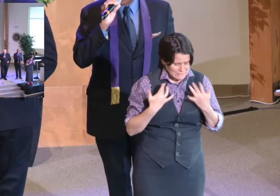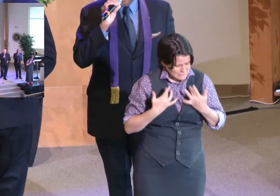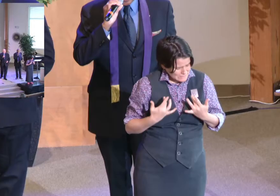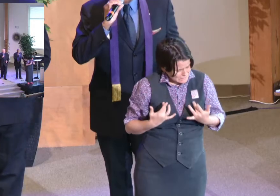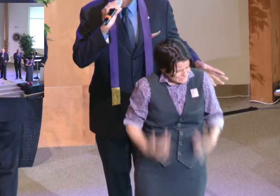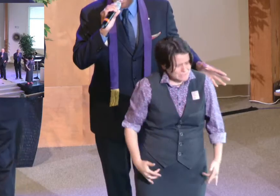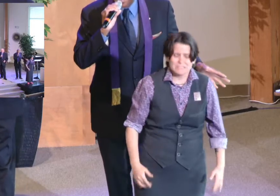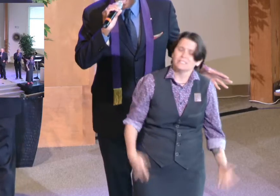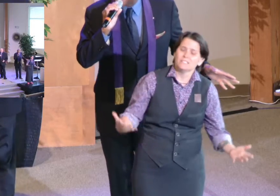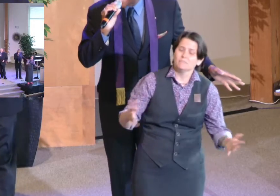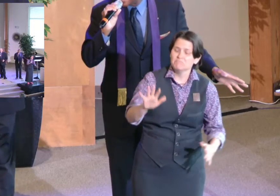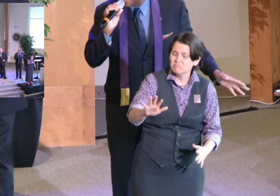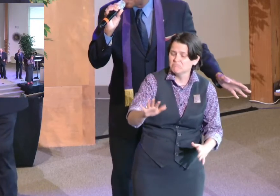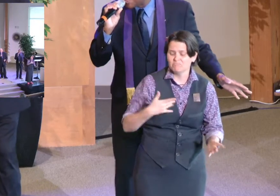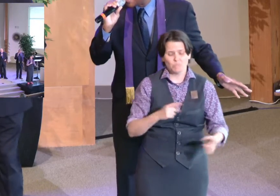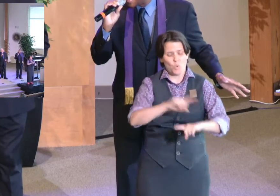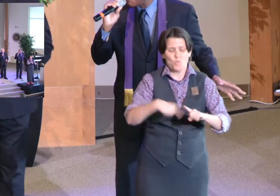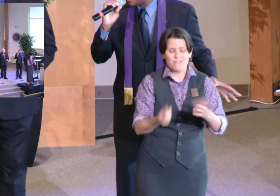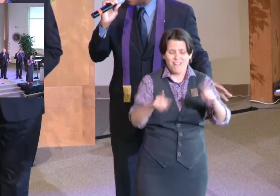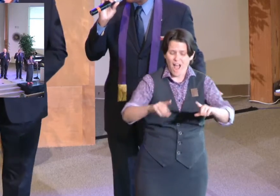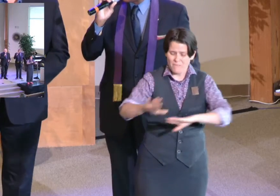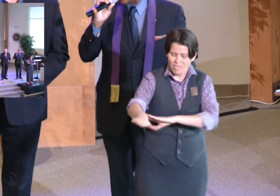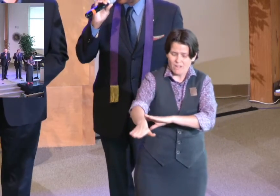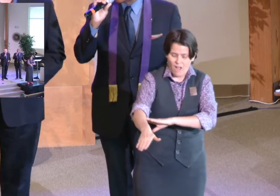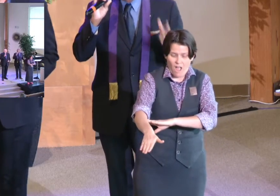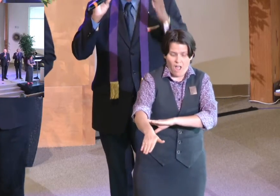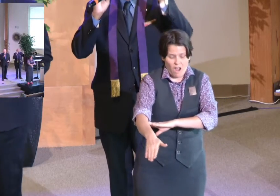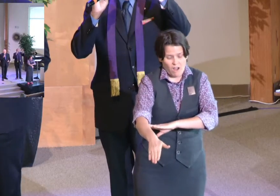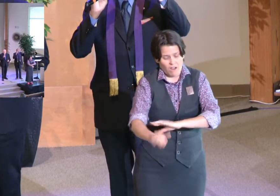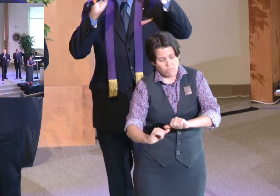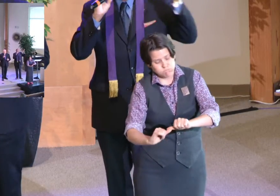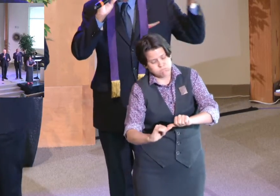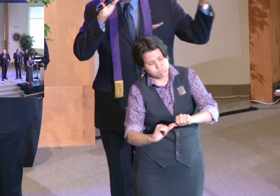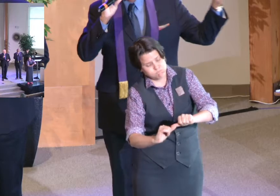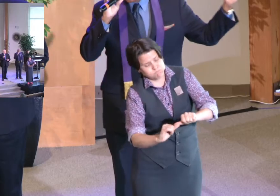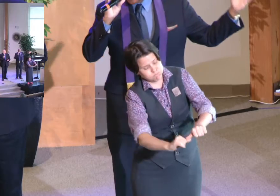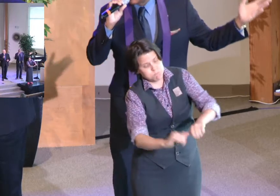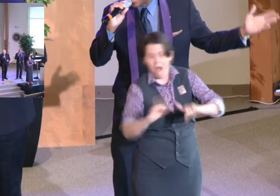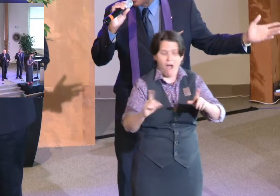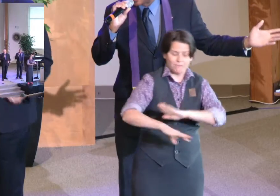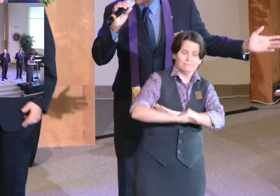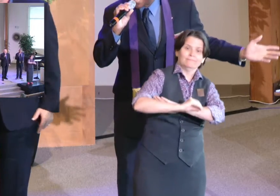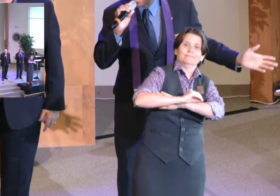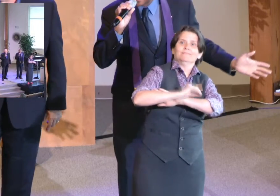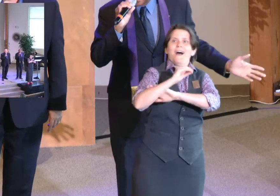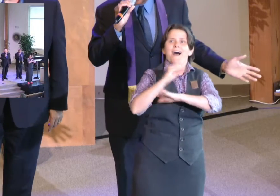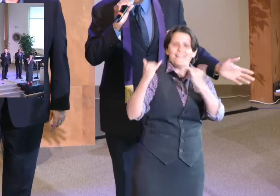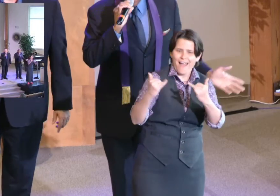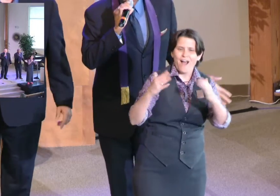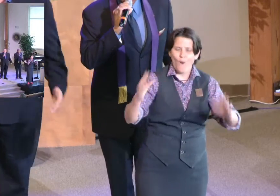would never end. The sun came after you can smile again. Jesus, you keep